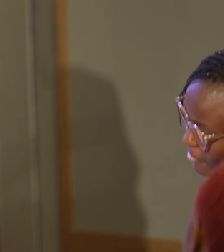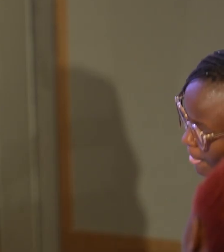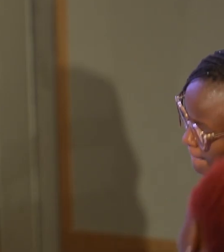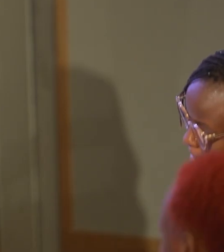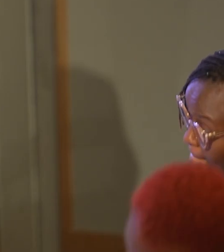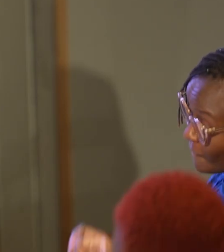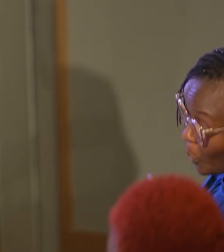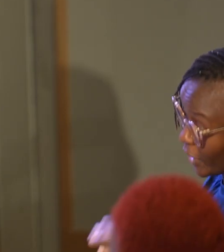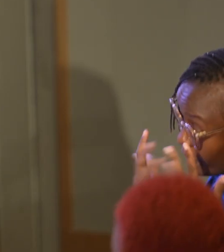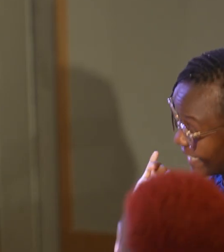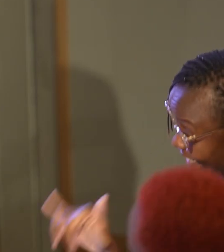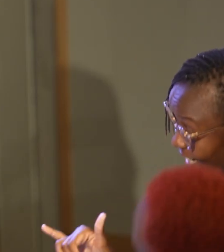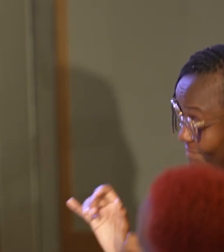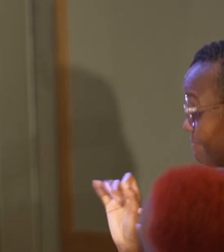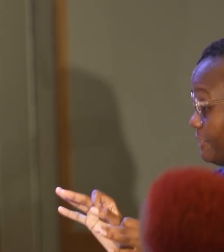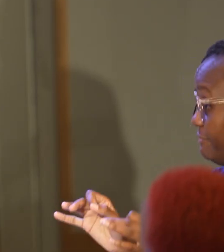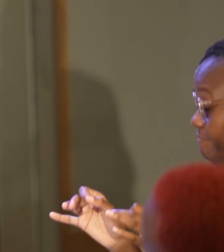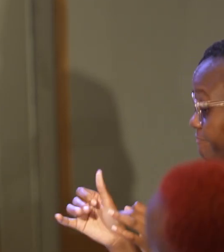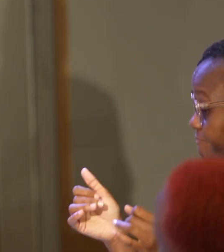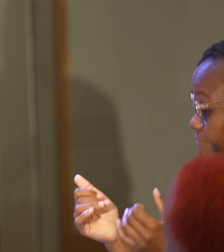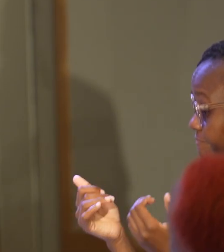Once you are through with that, if you don't get a lot of,